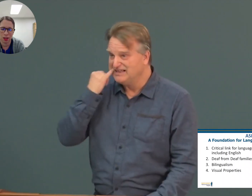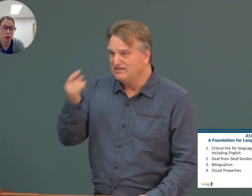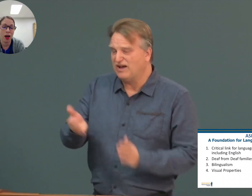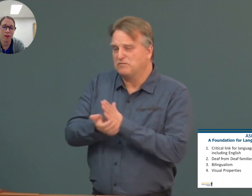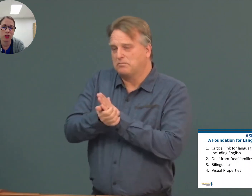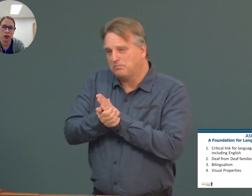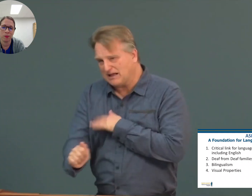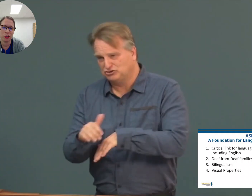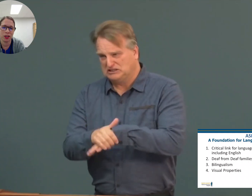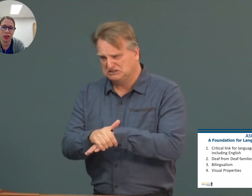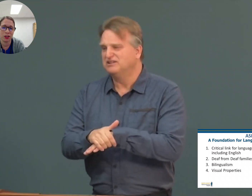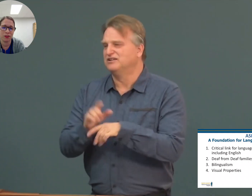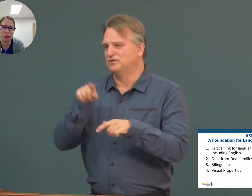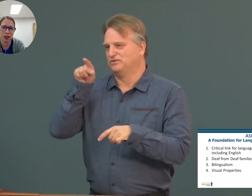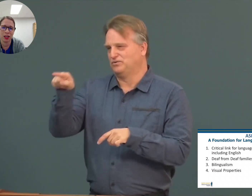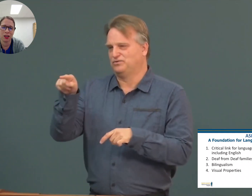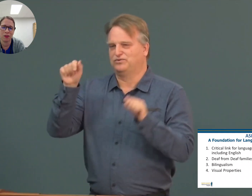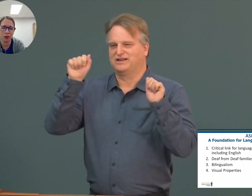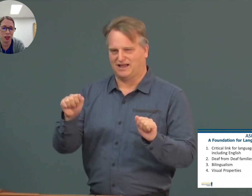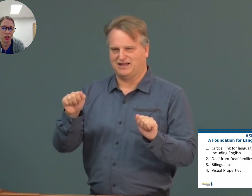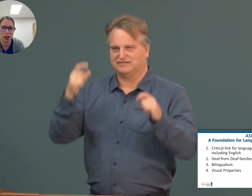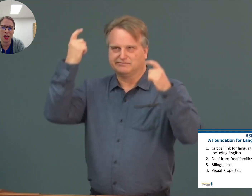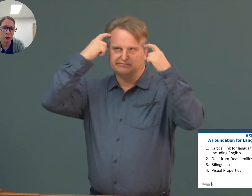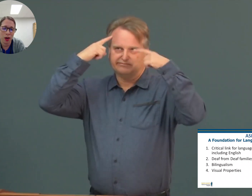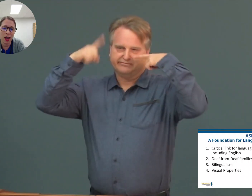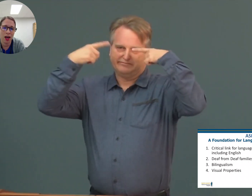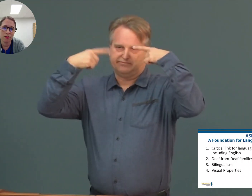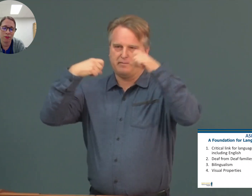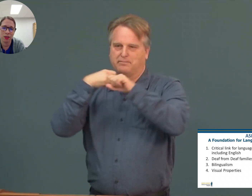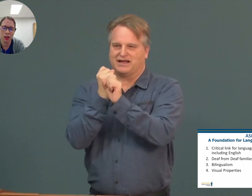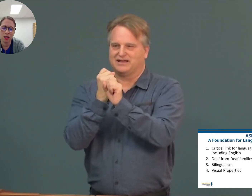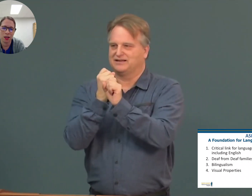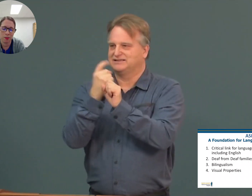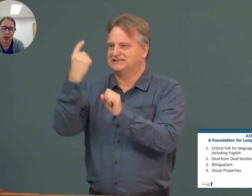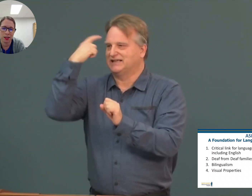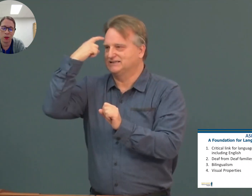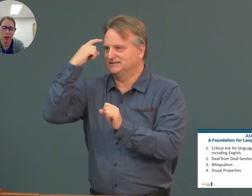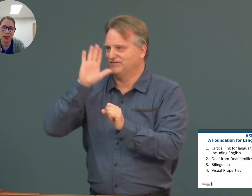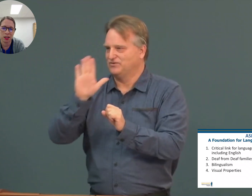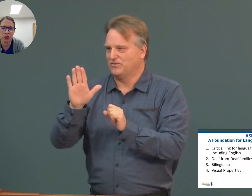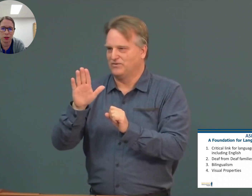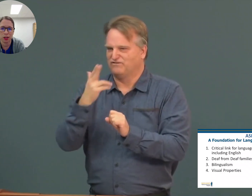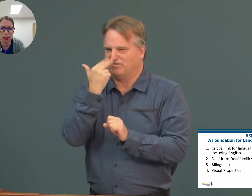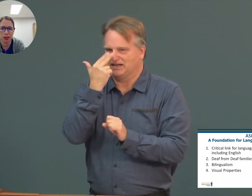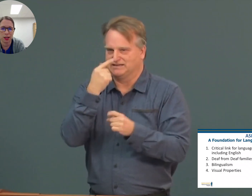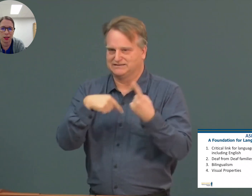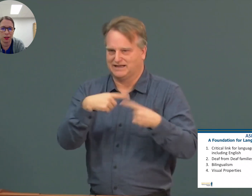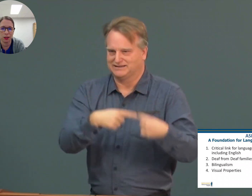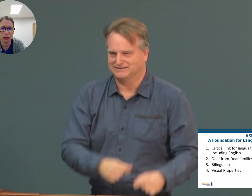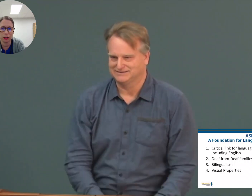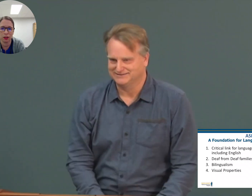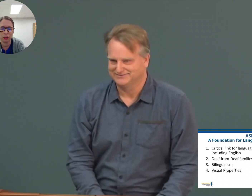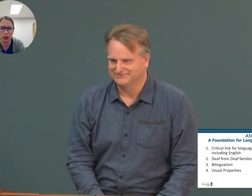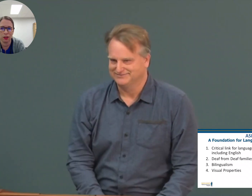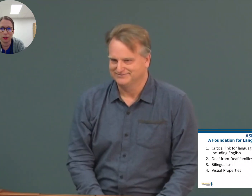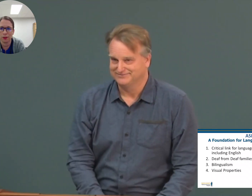you haven't already mastered English, it's very confusing. If you have, it will make sense to you, signed exact English. And it'll just look